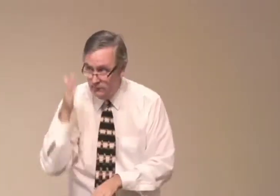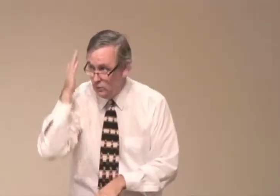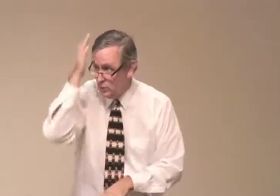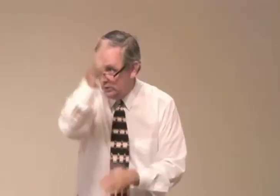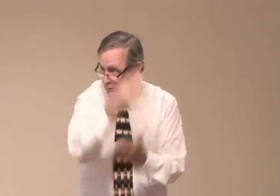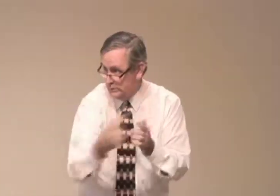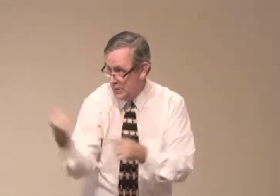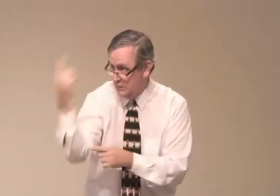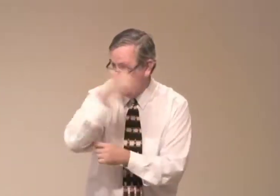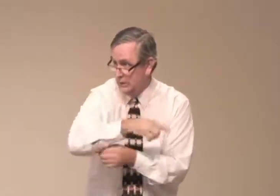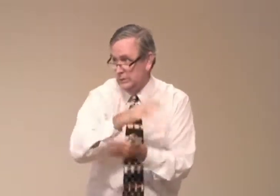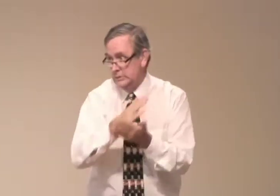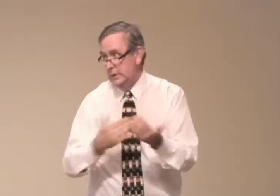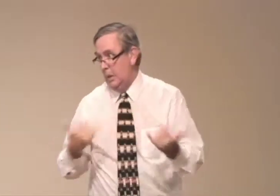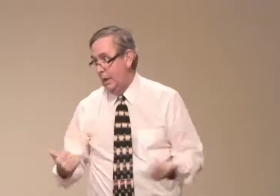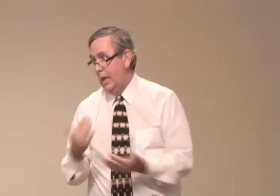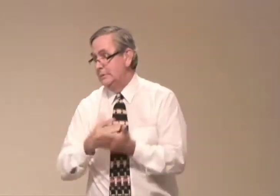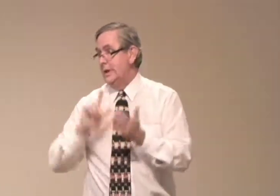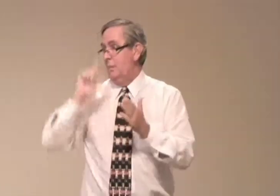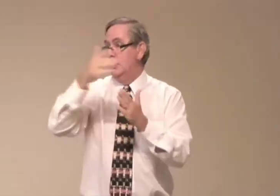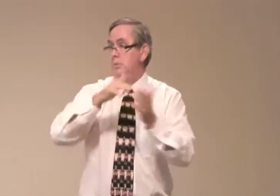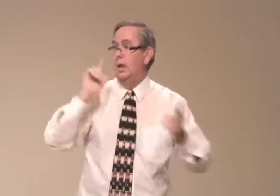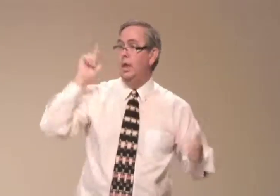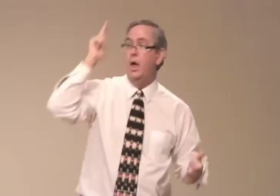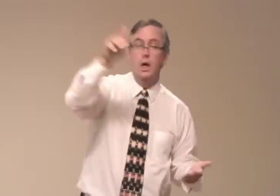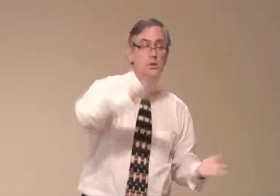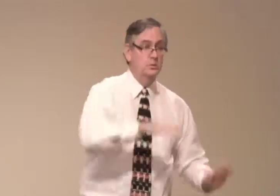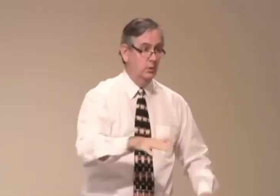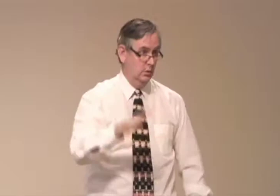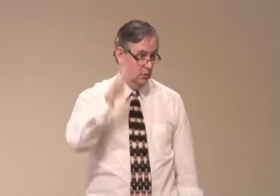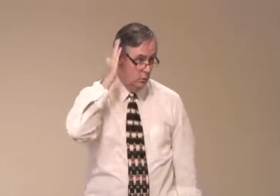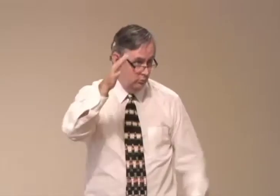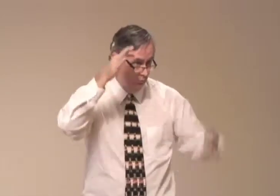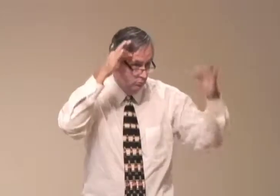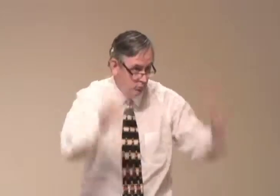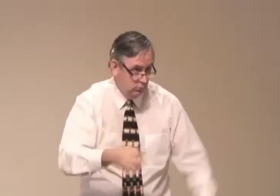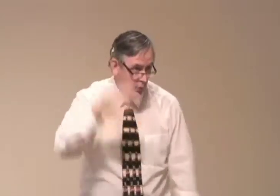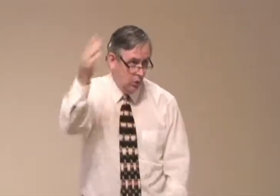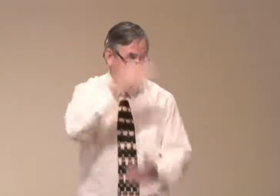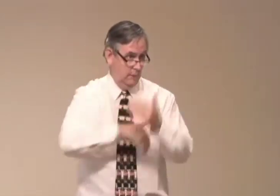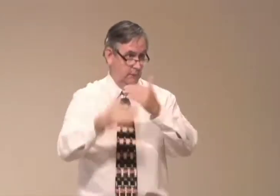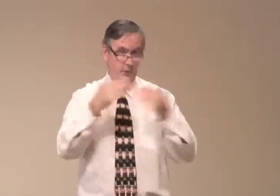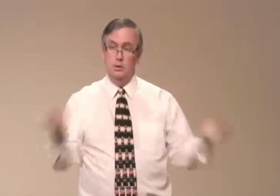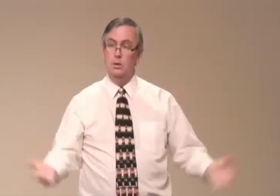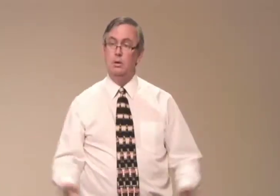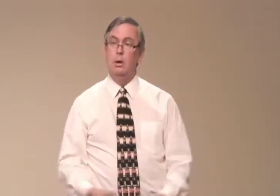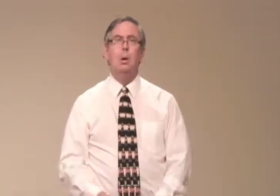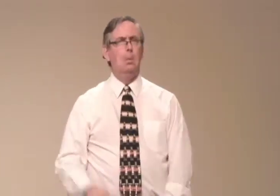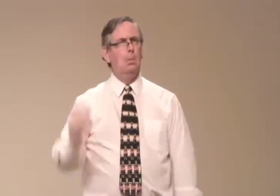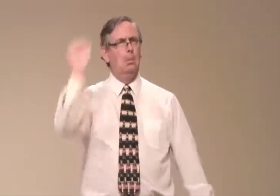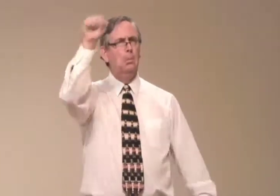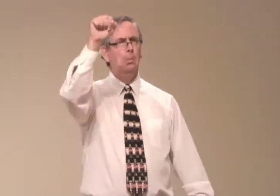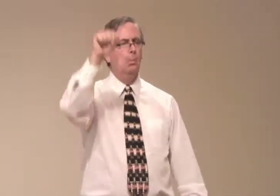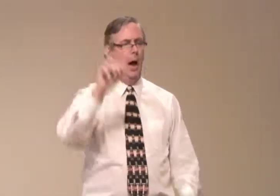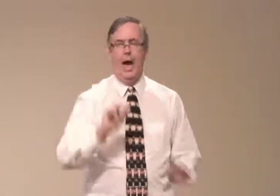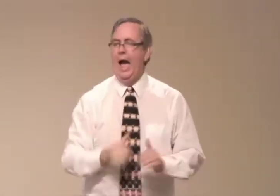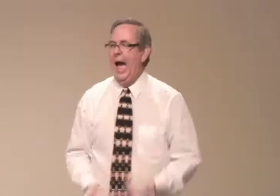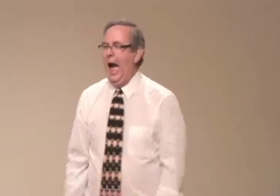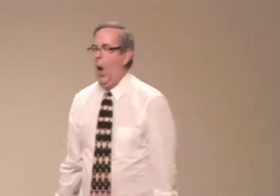you don't know where you're going to go when you die some of you will die soon or some of you will die later but when you die will you go